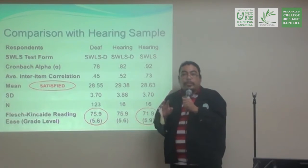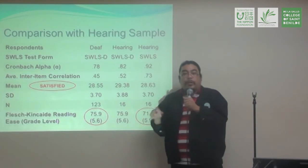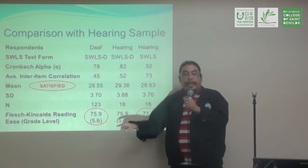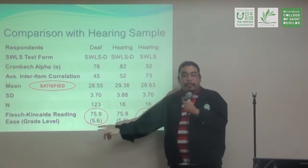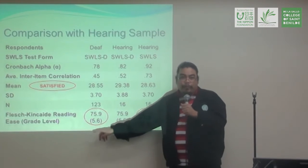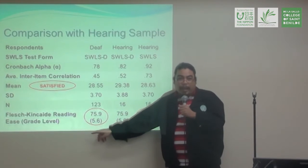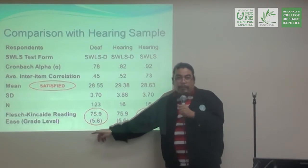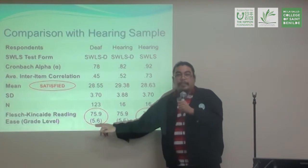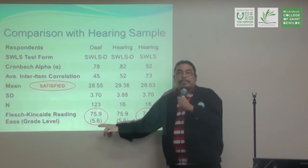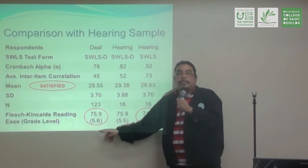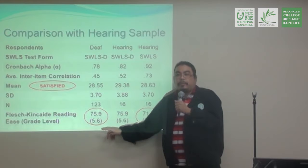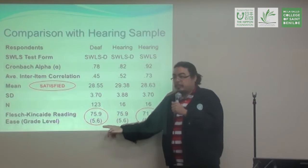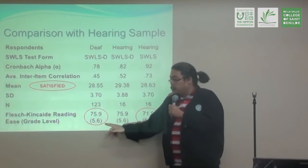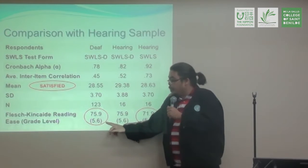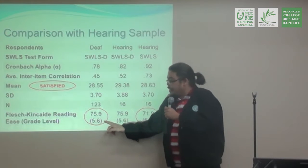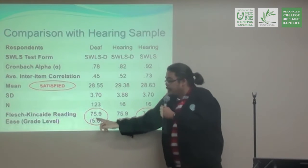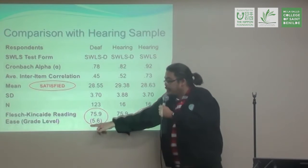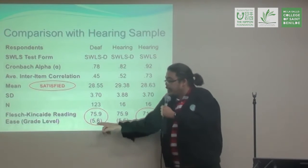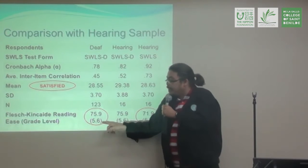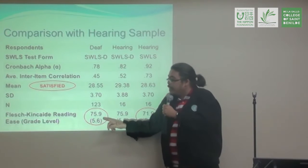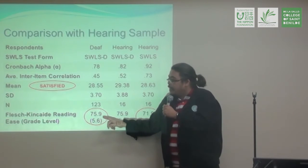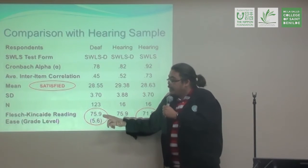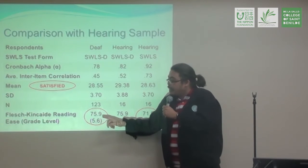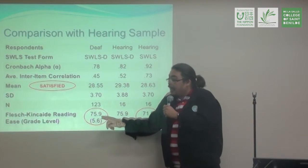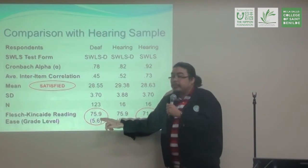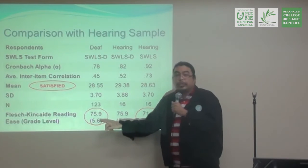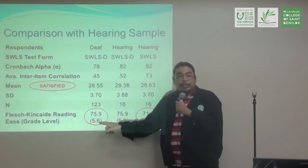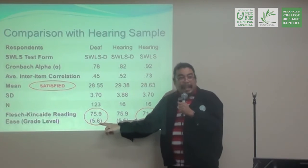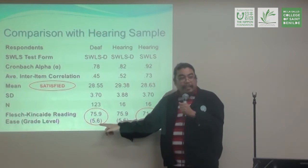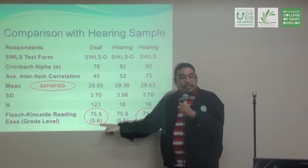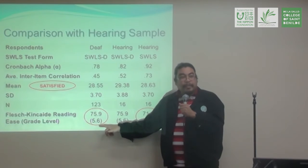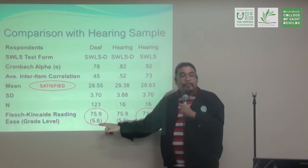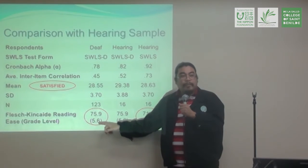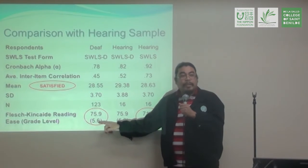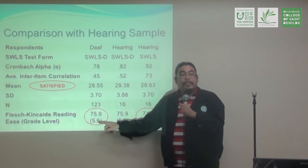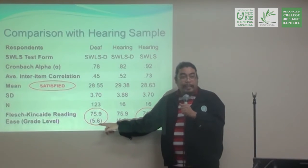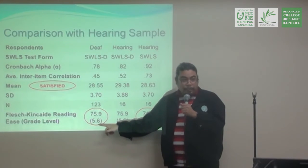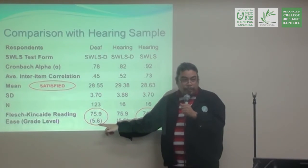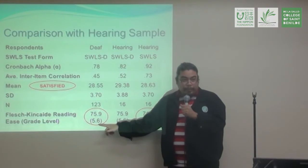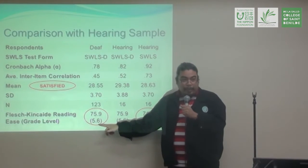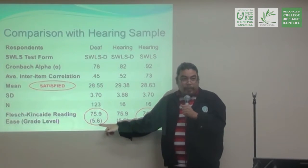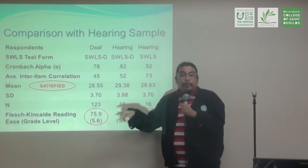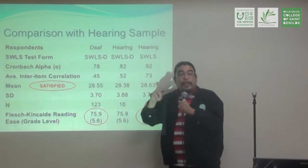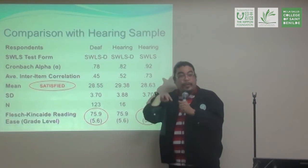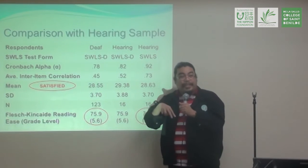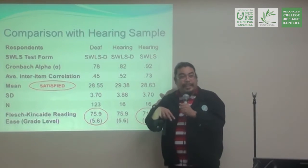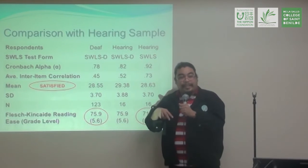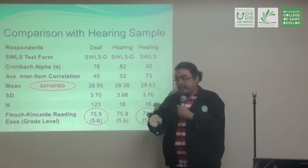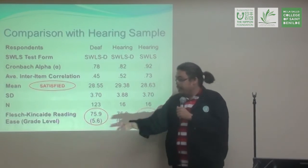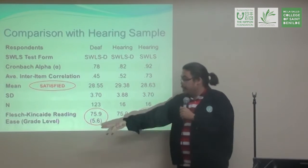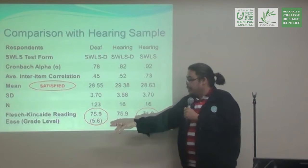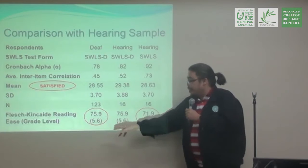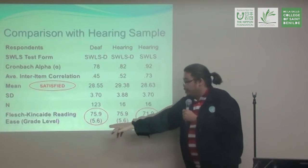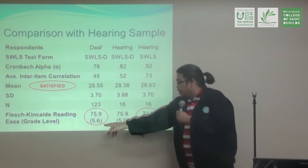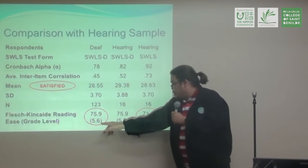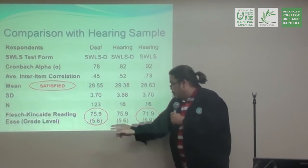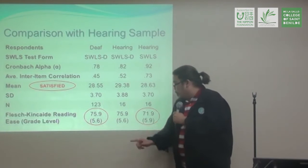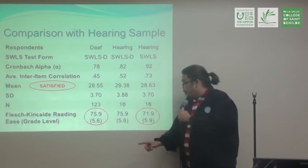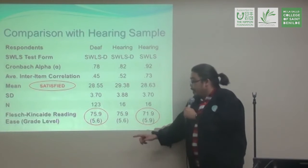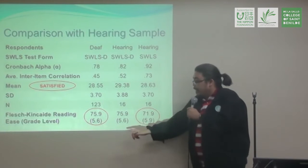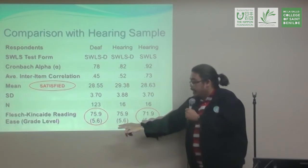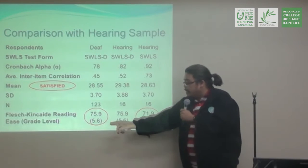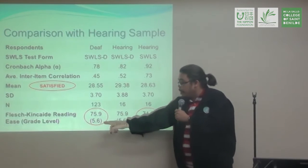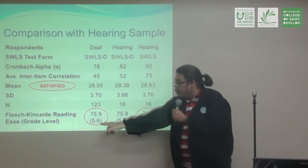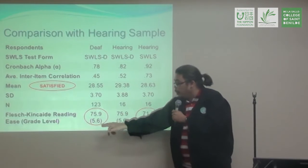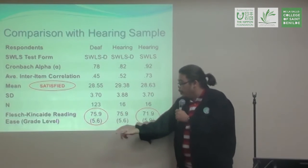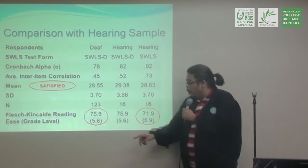has reached grade 5 and 6 months will easily understand the instrument, what they read it.